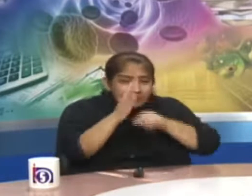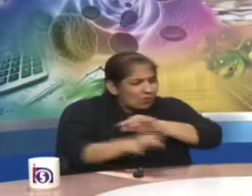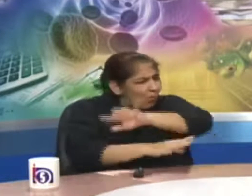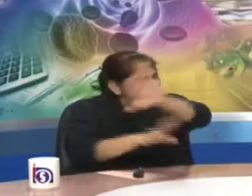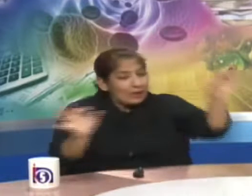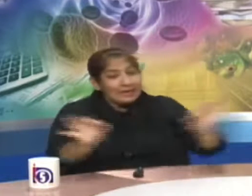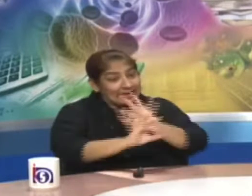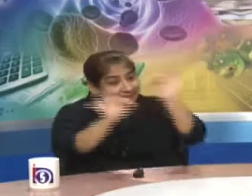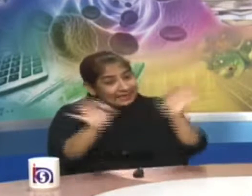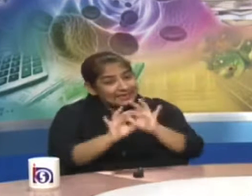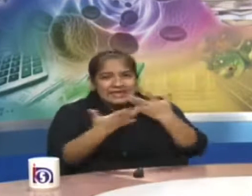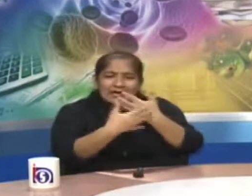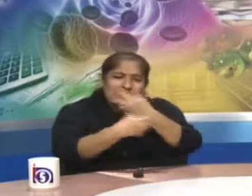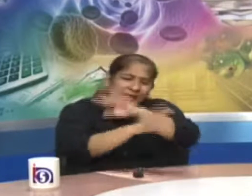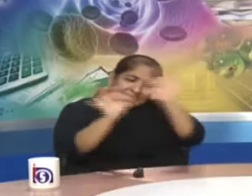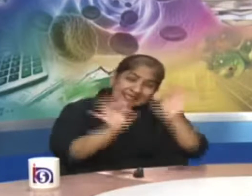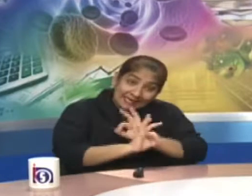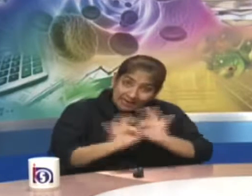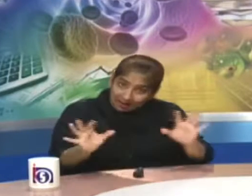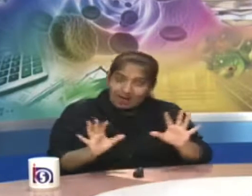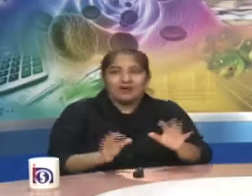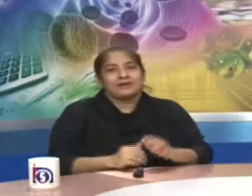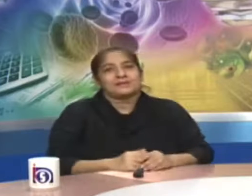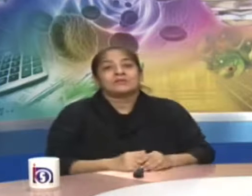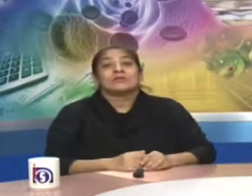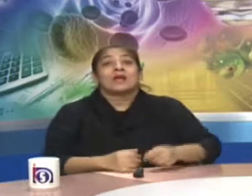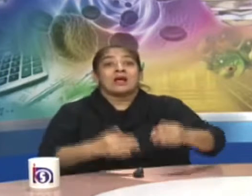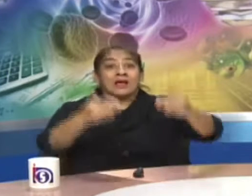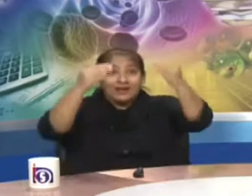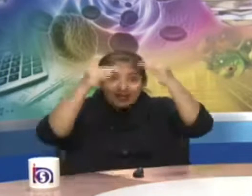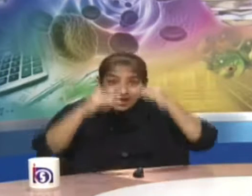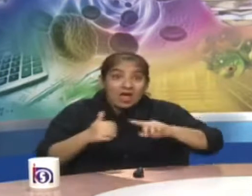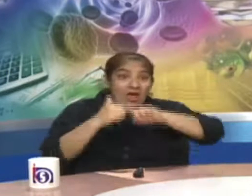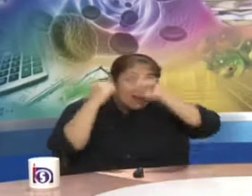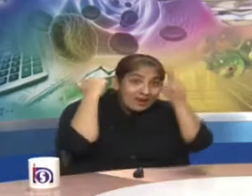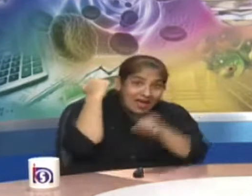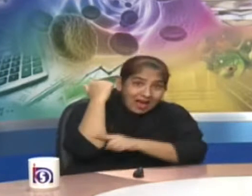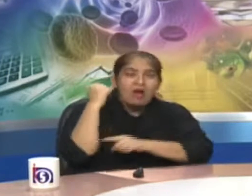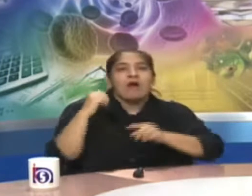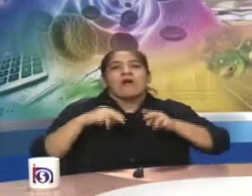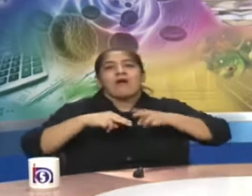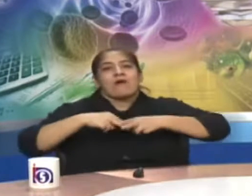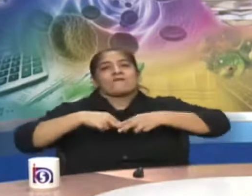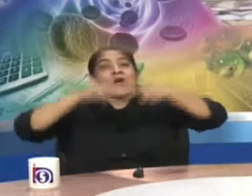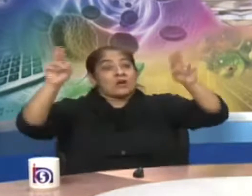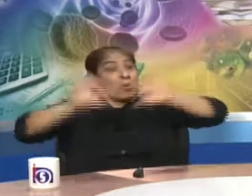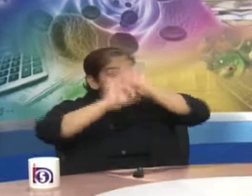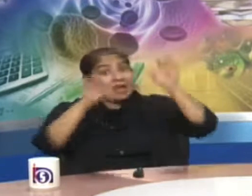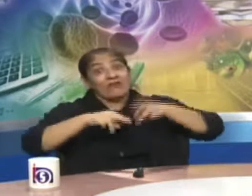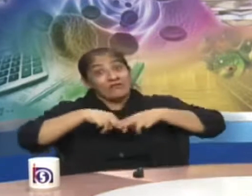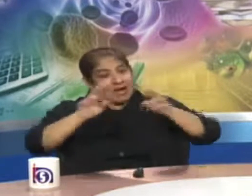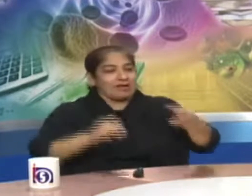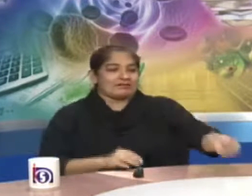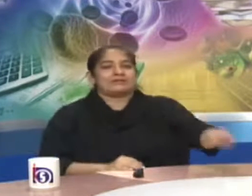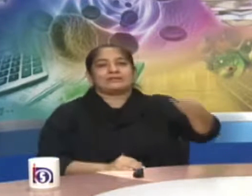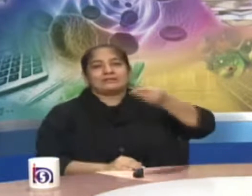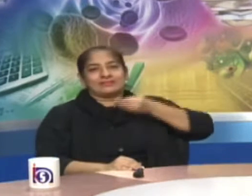note. All the rules and regulations we prepare. And below that you can see the final